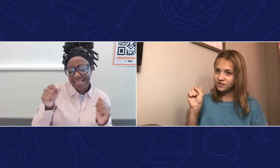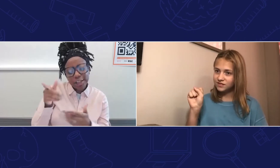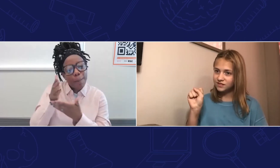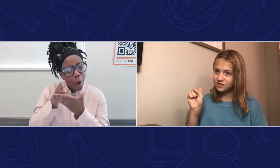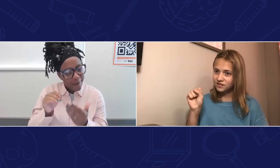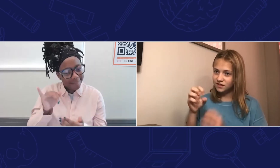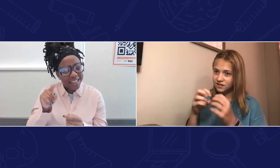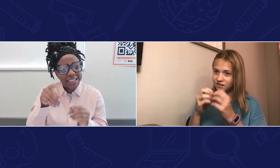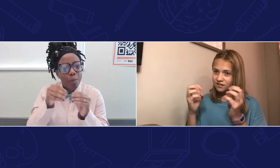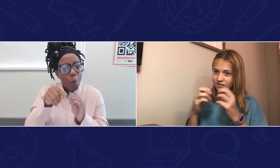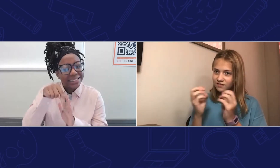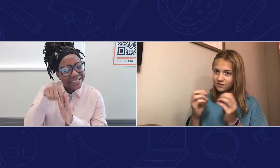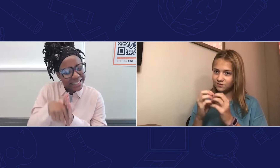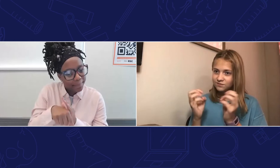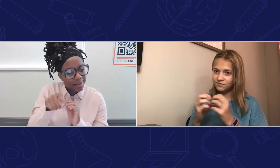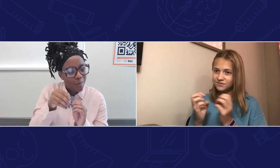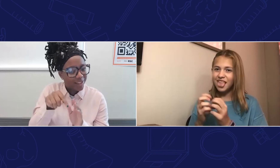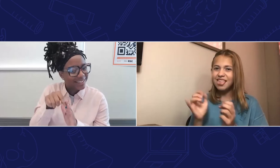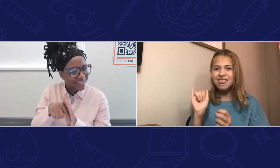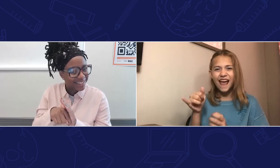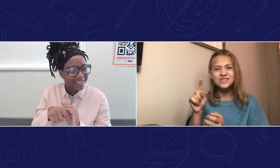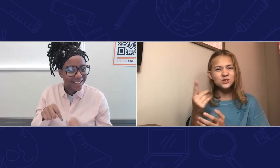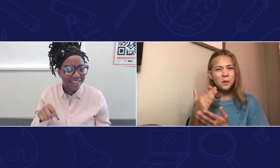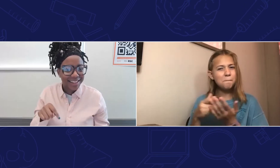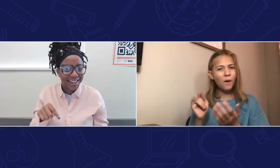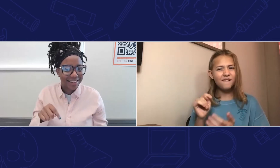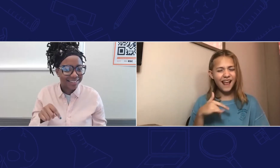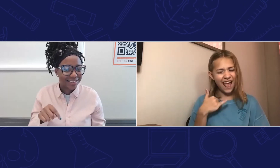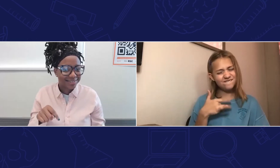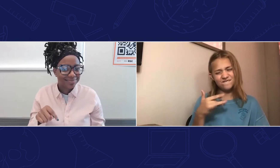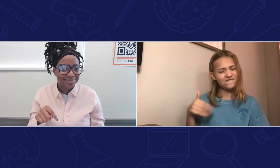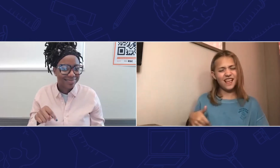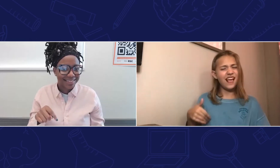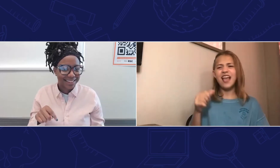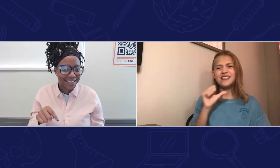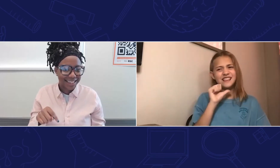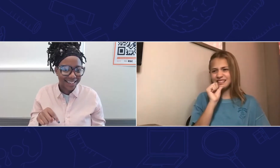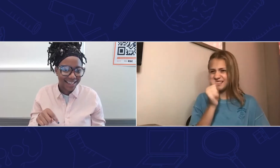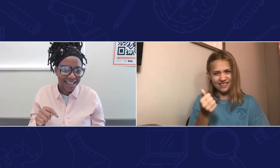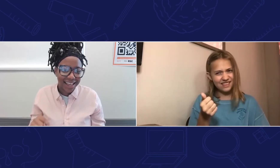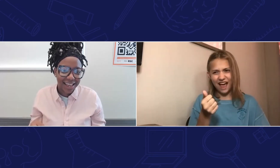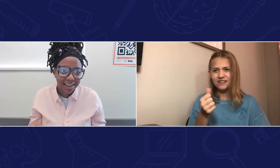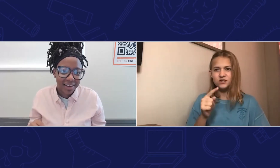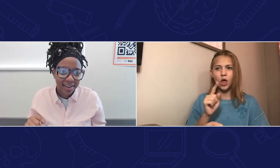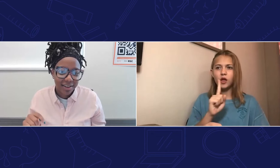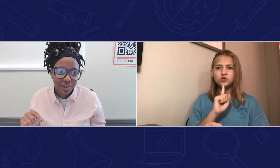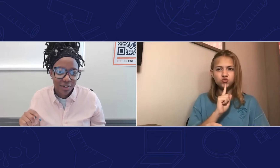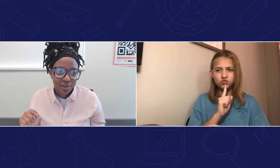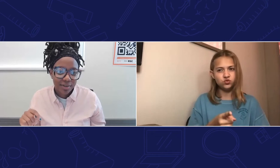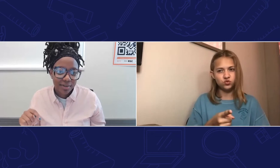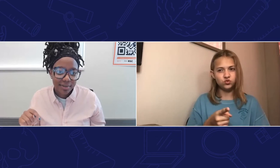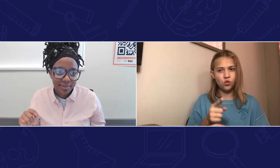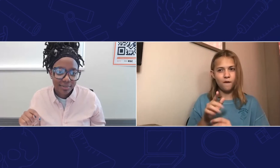Yes. That's one part of the analysis. It's more in-depth than that though. Right. Just a part of it. I had a feeling about that.